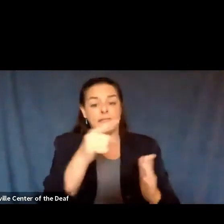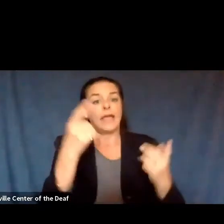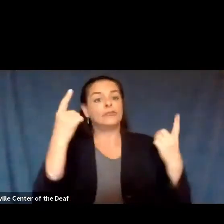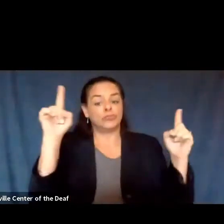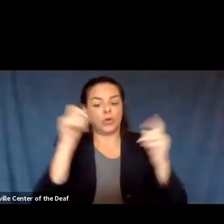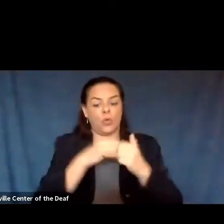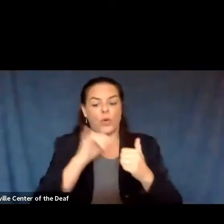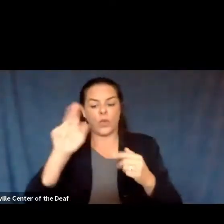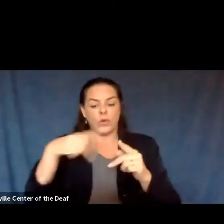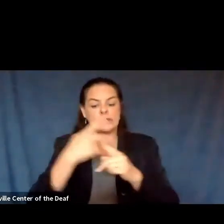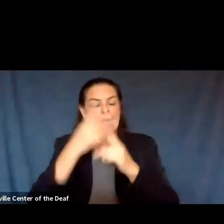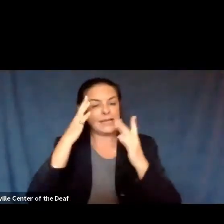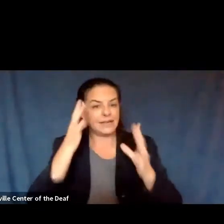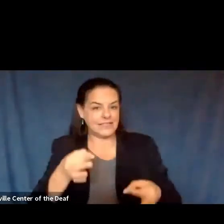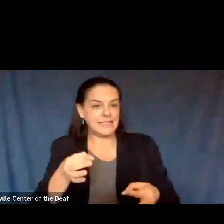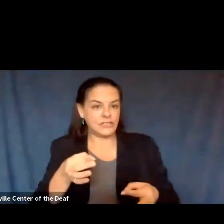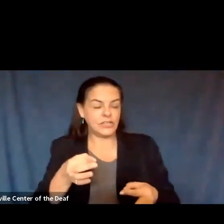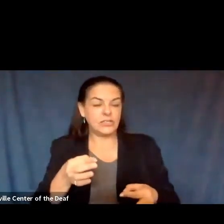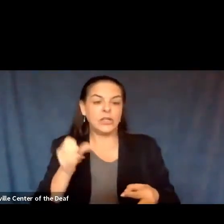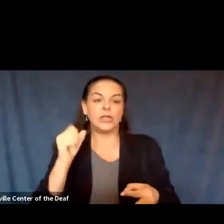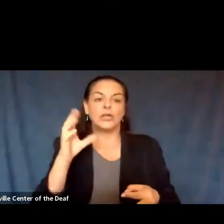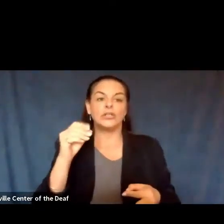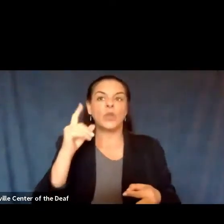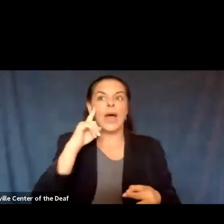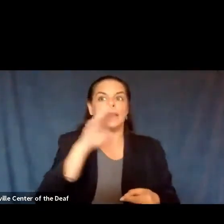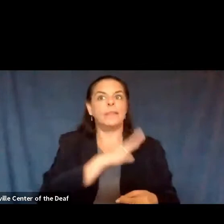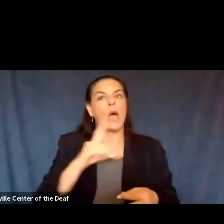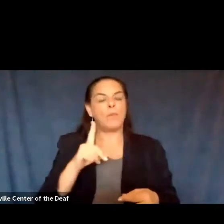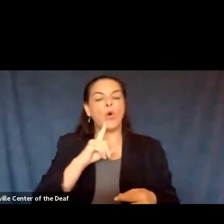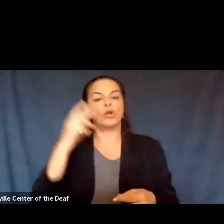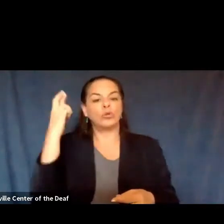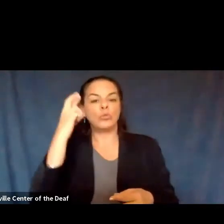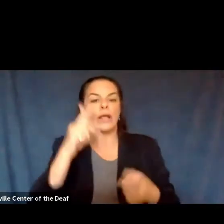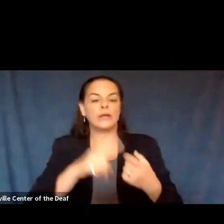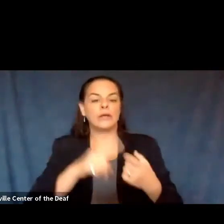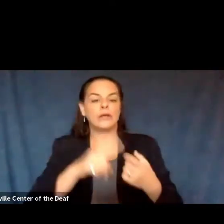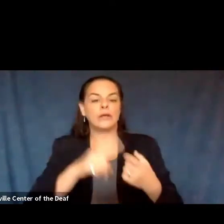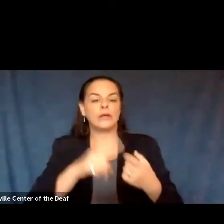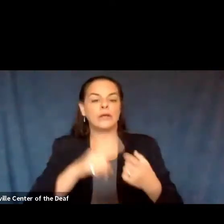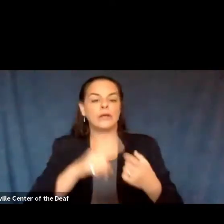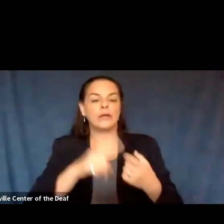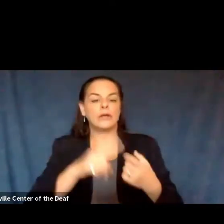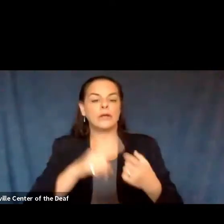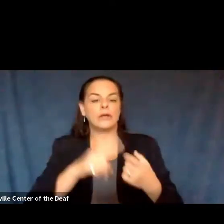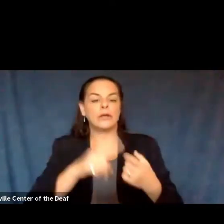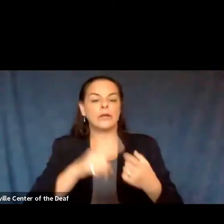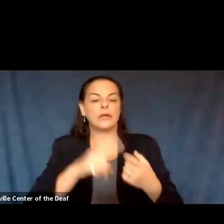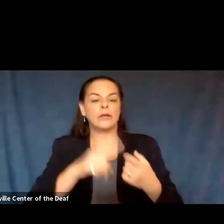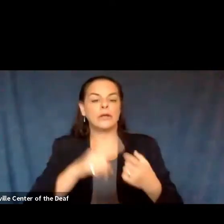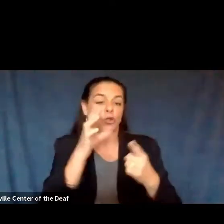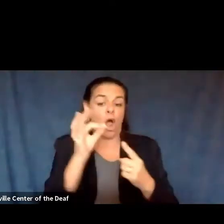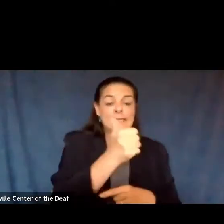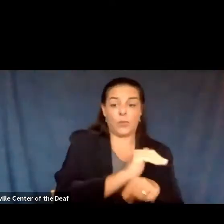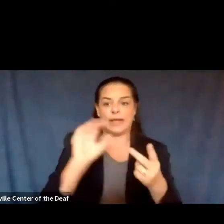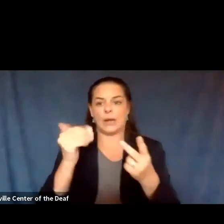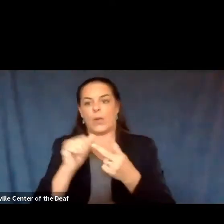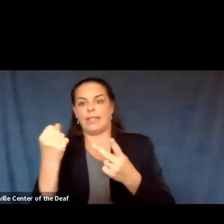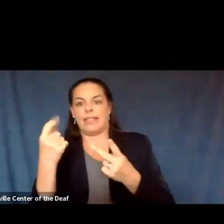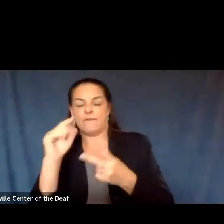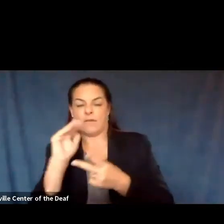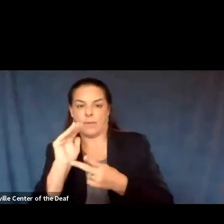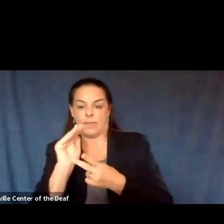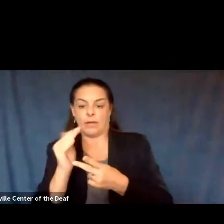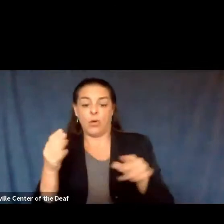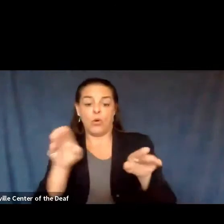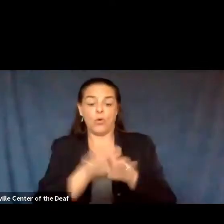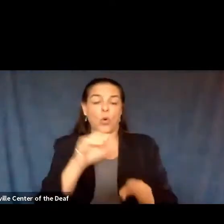I think the board was really reasonable in considering the option of 10 p.m. versus 11 p.m. Closing bars and restaurants at